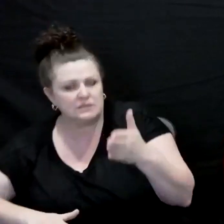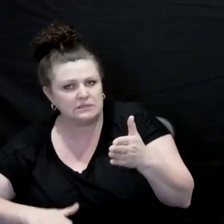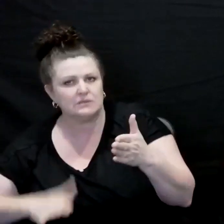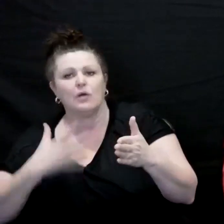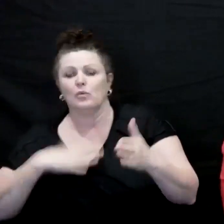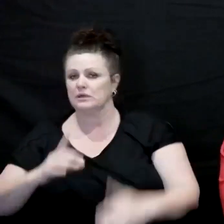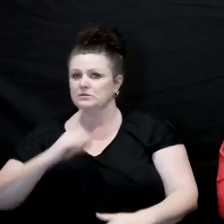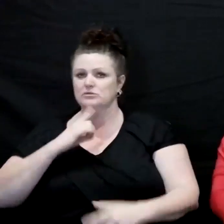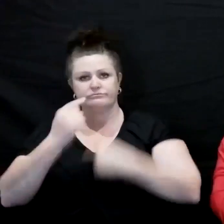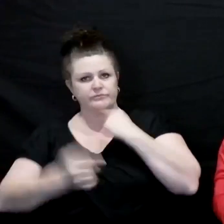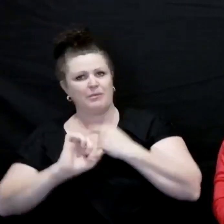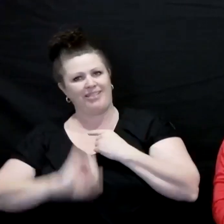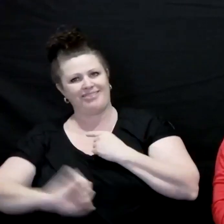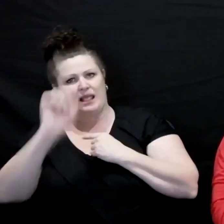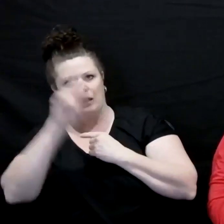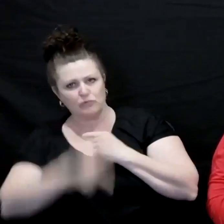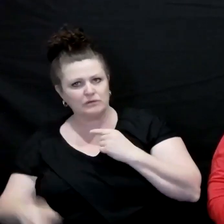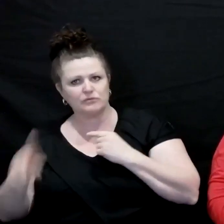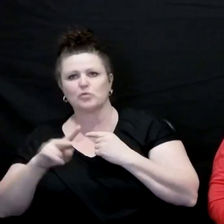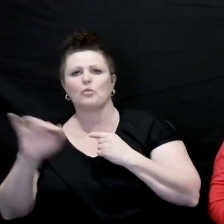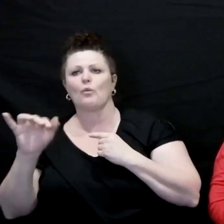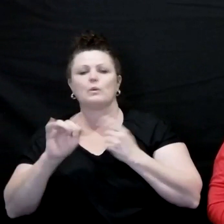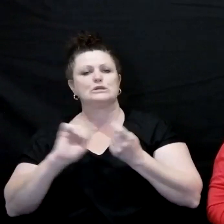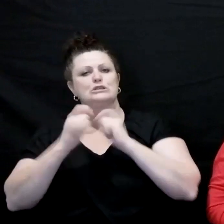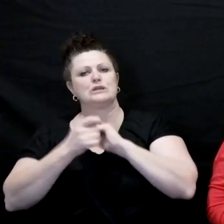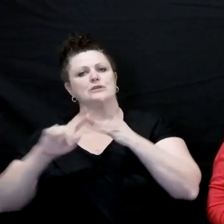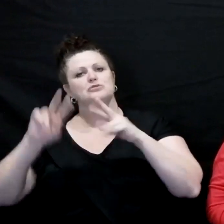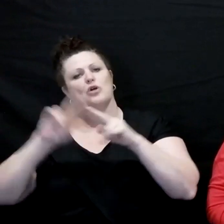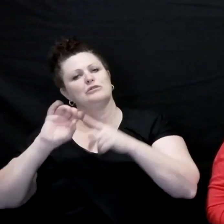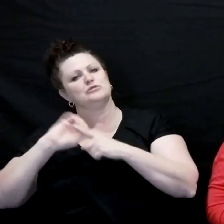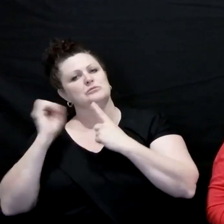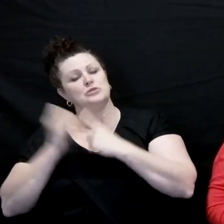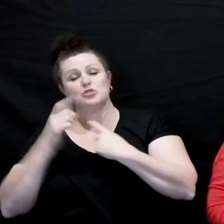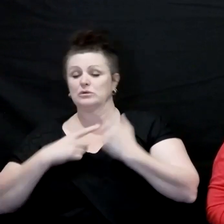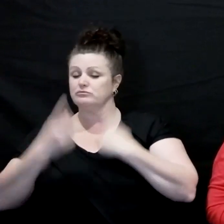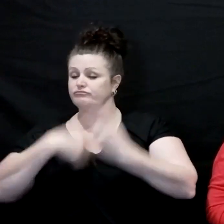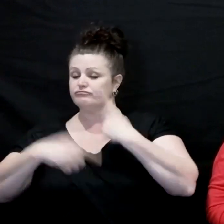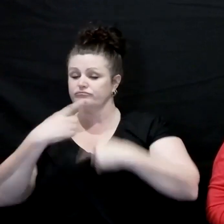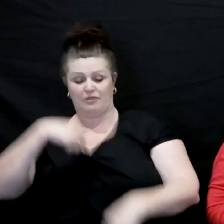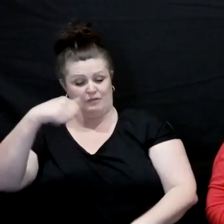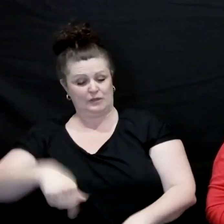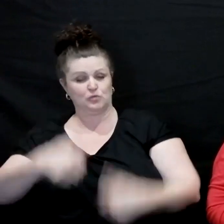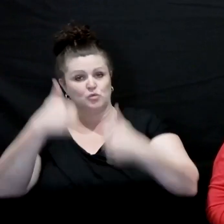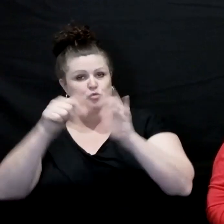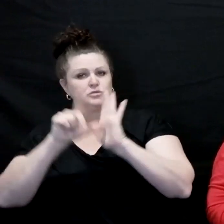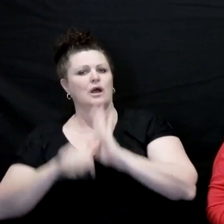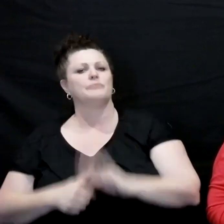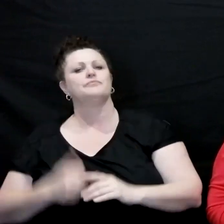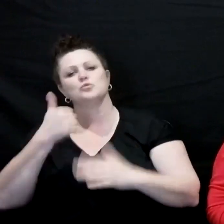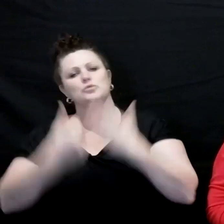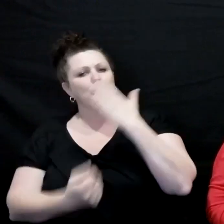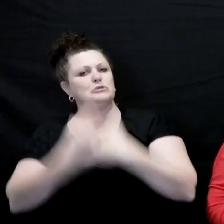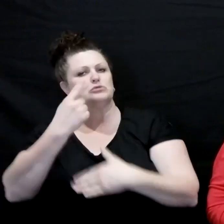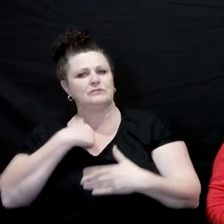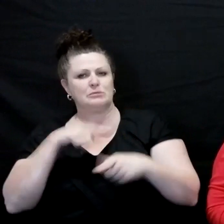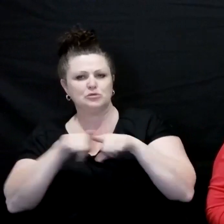review or putting in a change of circumstance that they'd like to share with us, this is a really good opportunity for us to